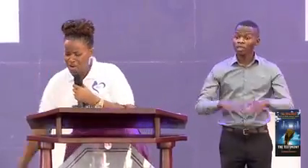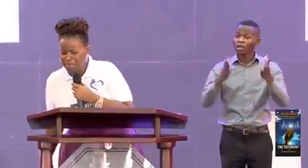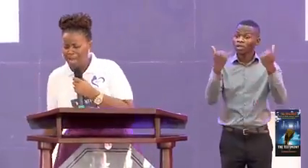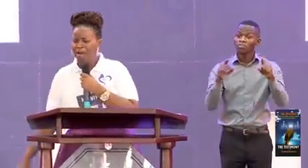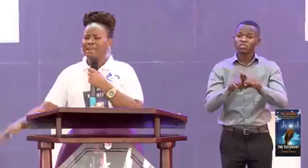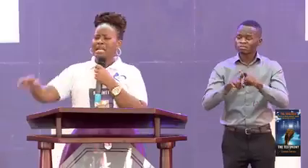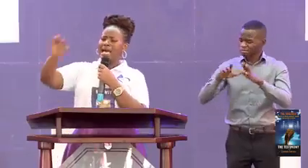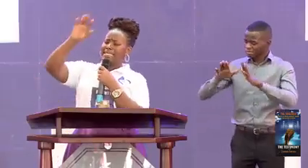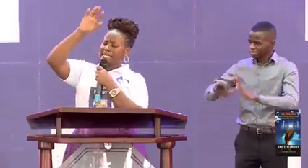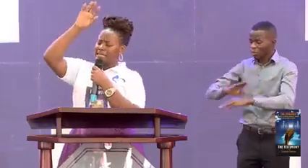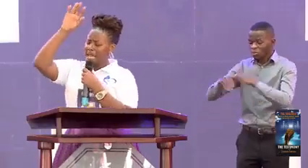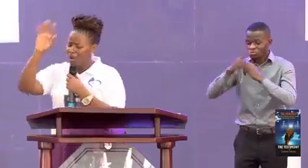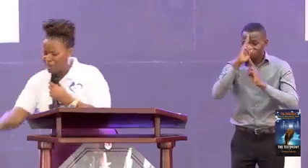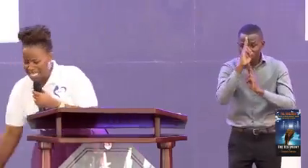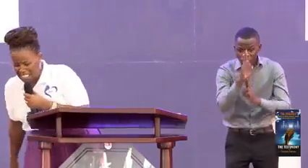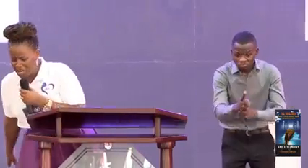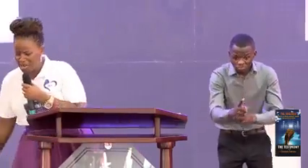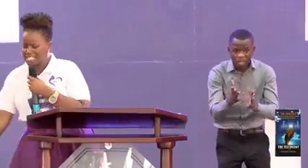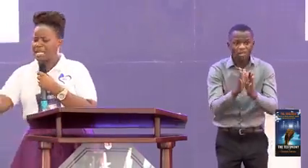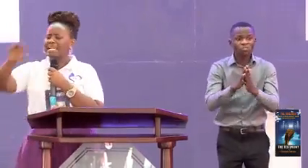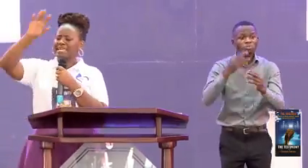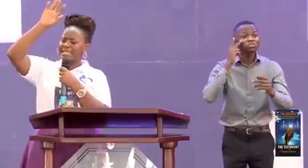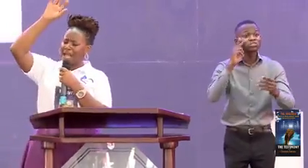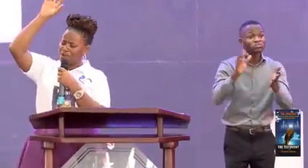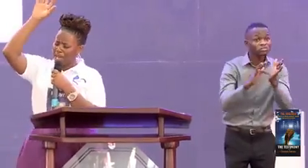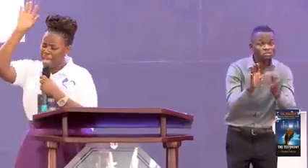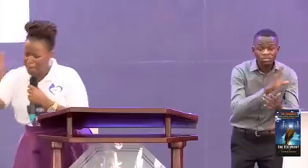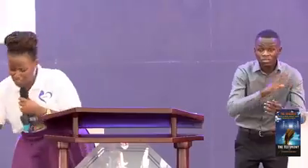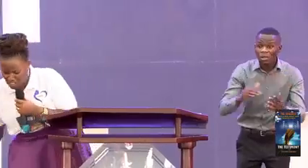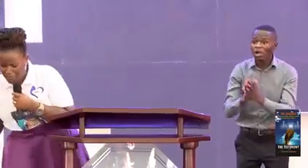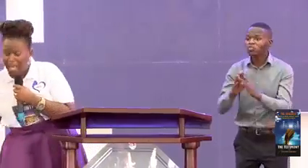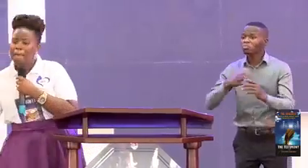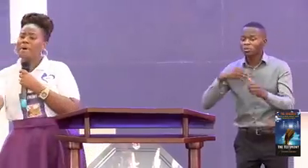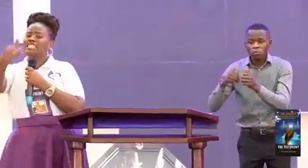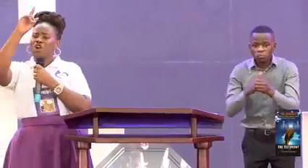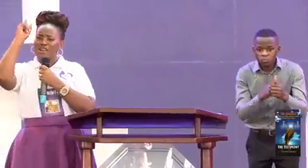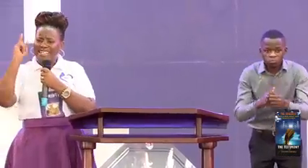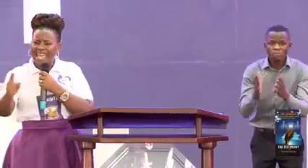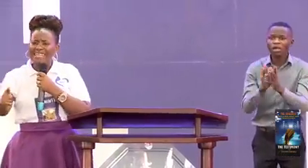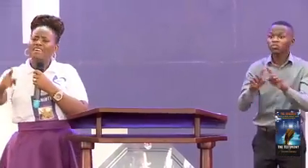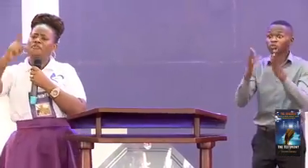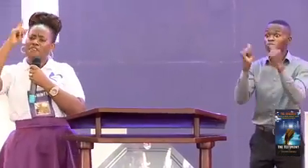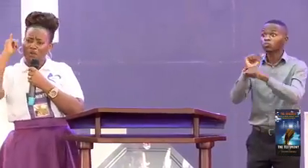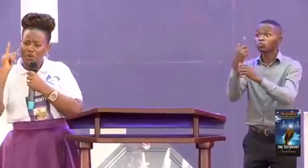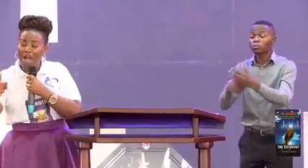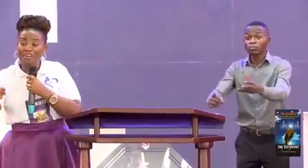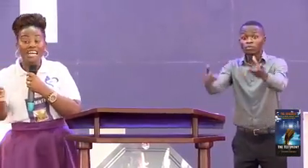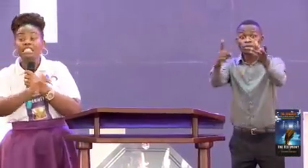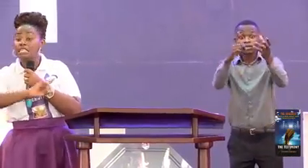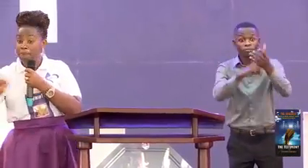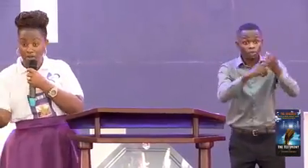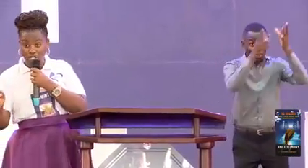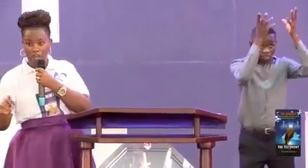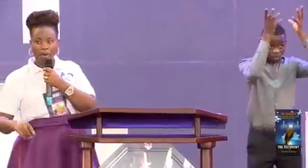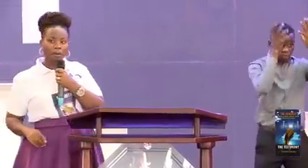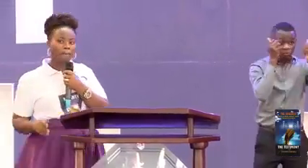Letting down my honor, letting down my sin in Christ, letting down my apostleship, but contending for the crown that